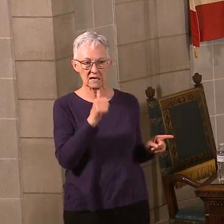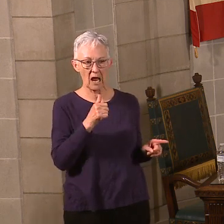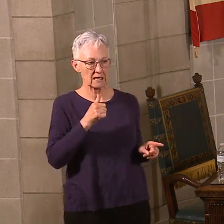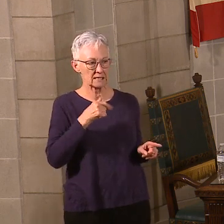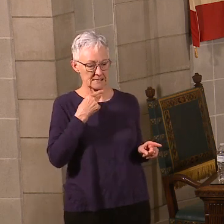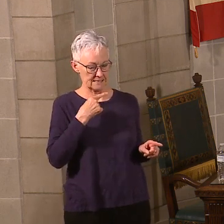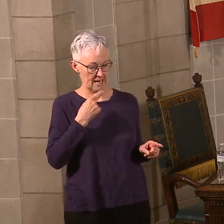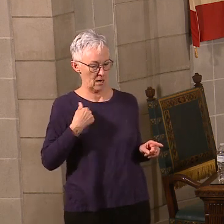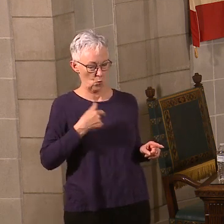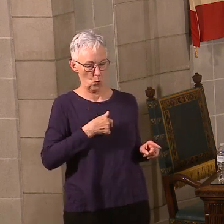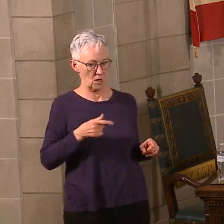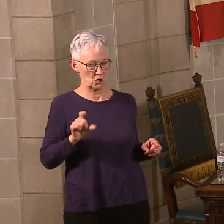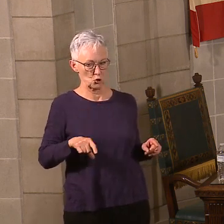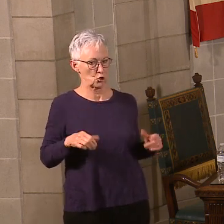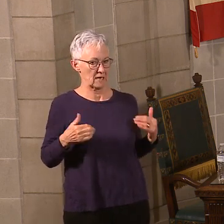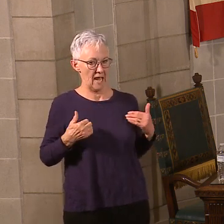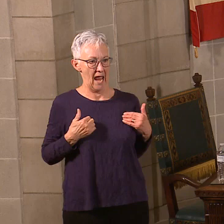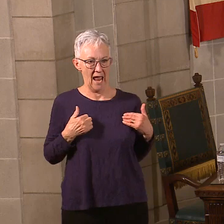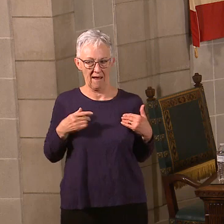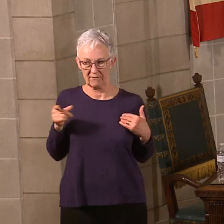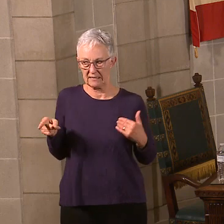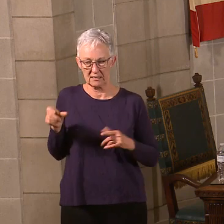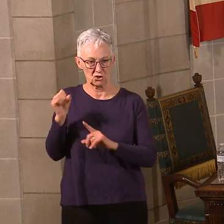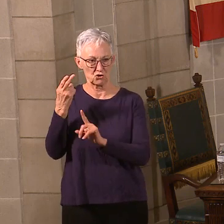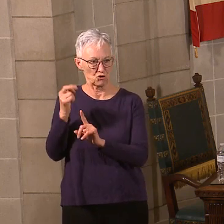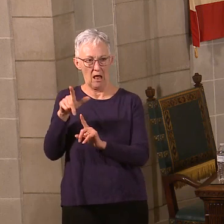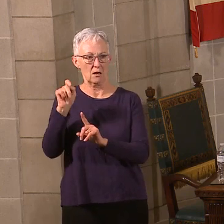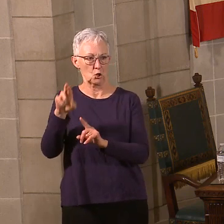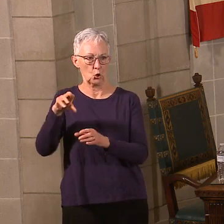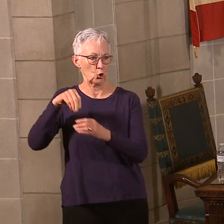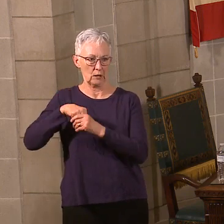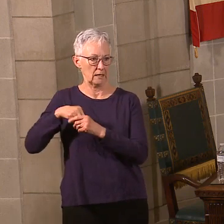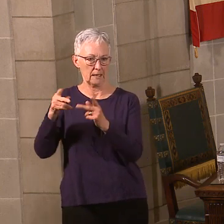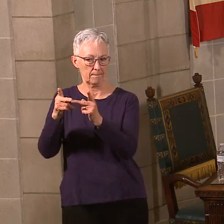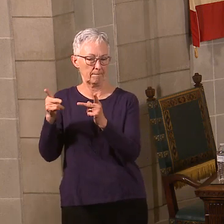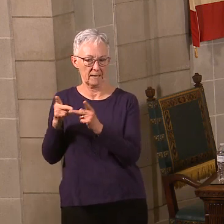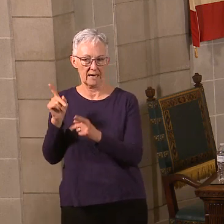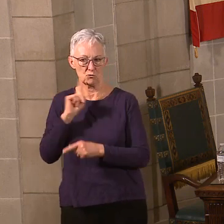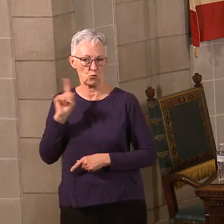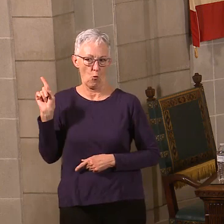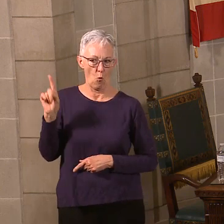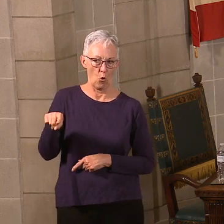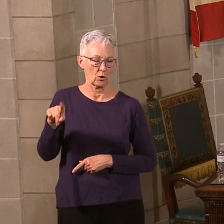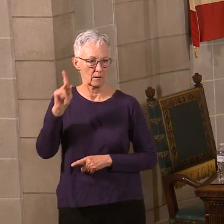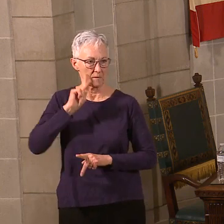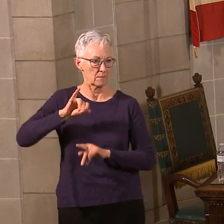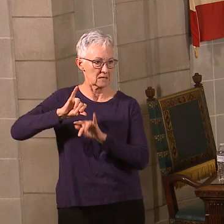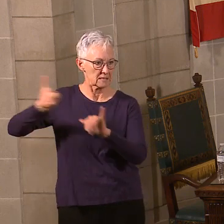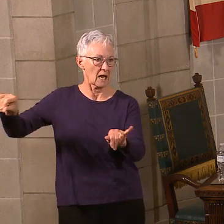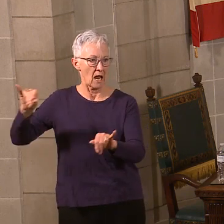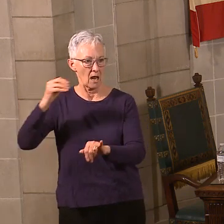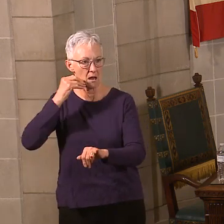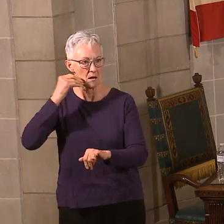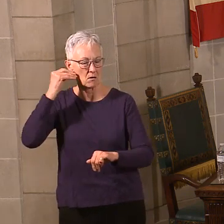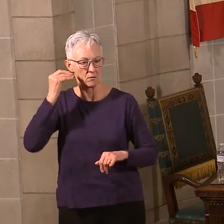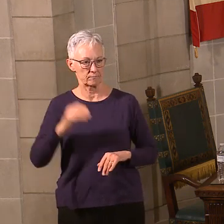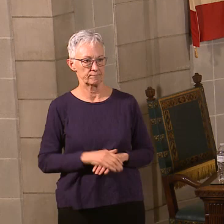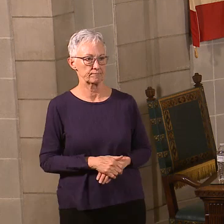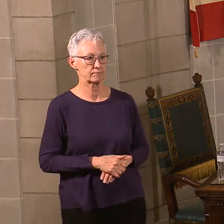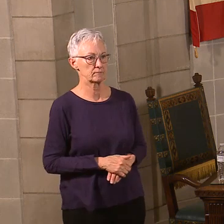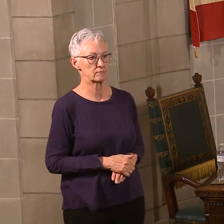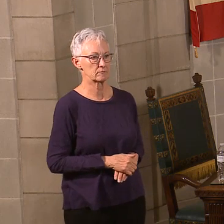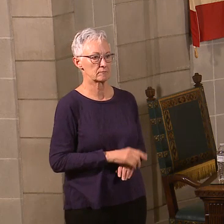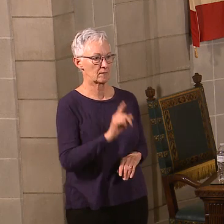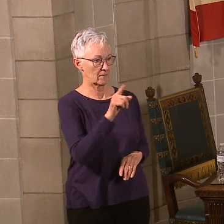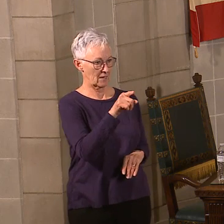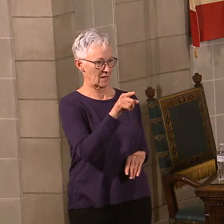Yeah, Andrew. Governor, I don't know how many in Omaha, how many tickets have been written. I know Lancaster County, no tickets have been written. And Grand Island, I think